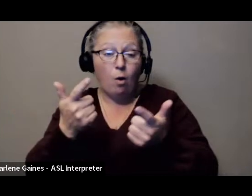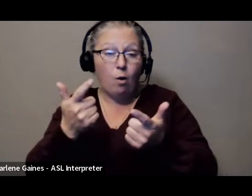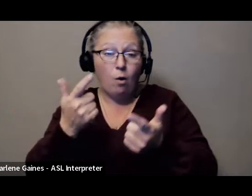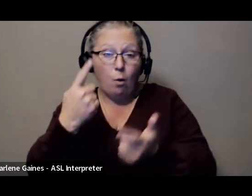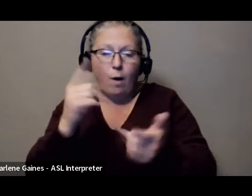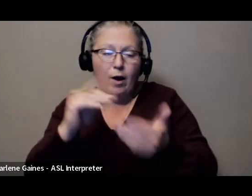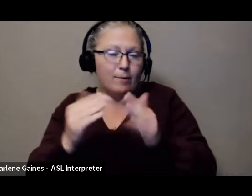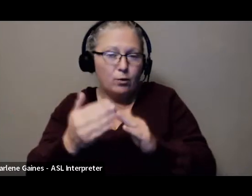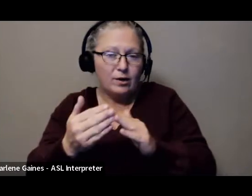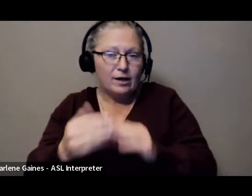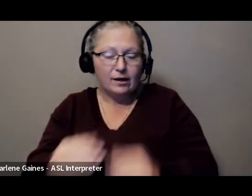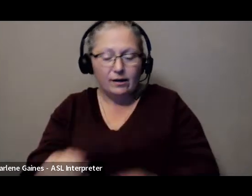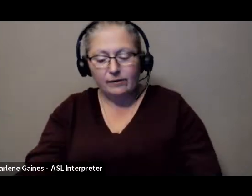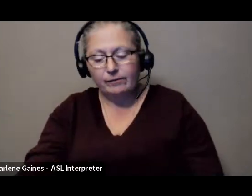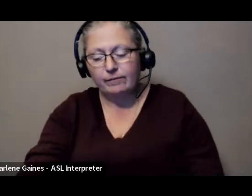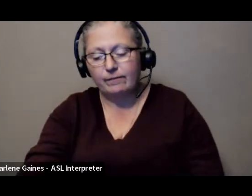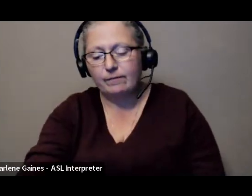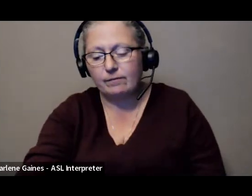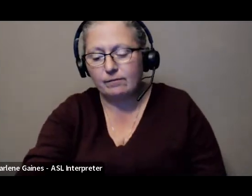one community.